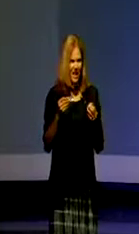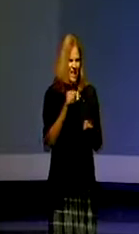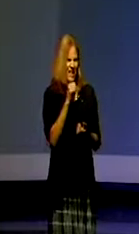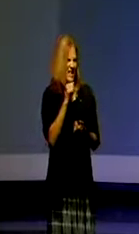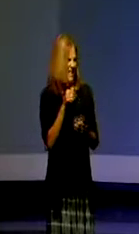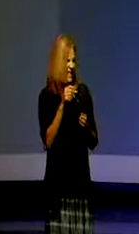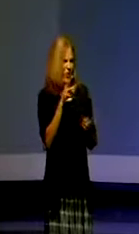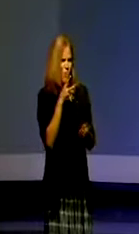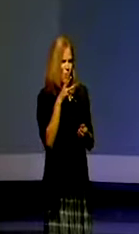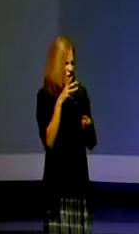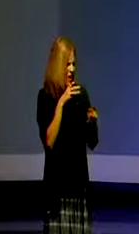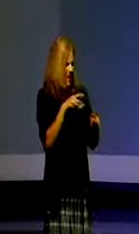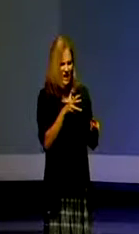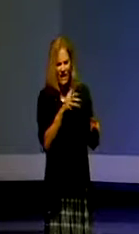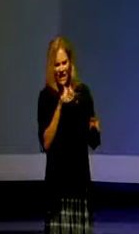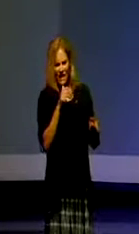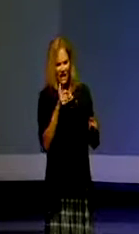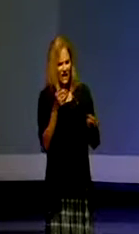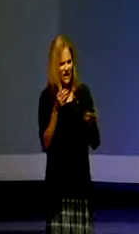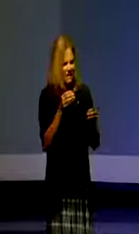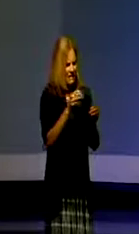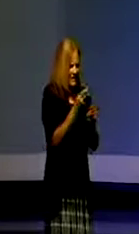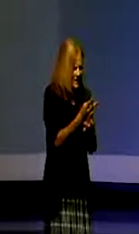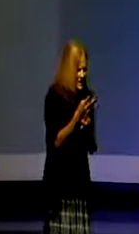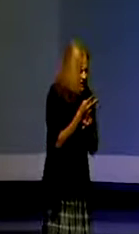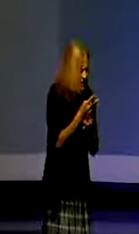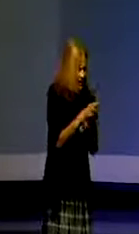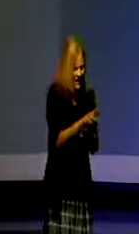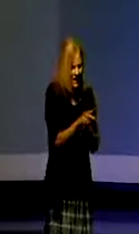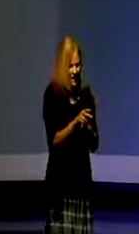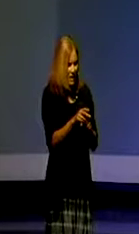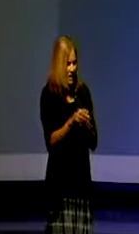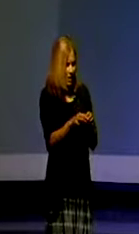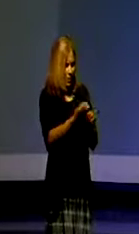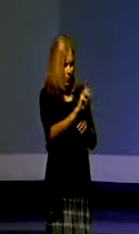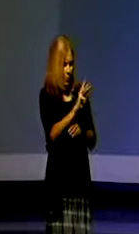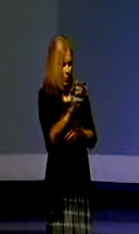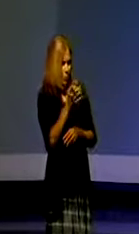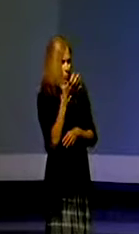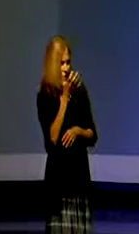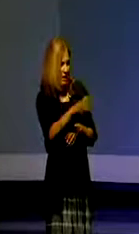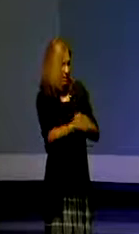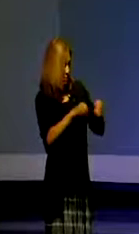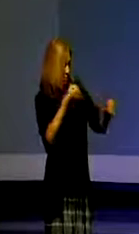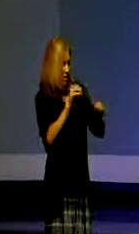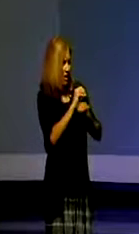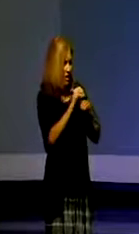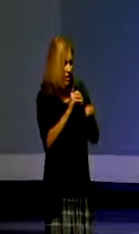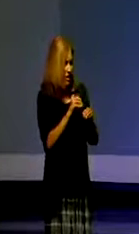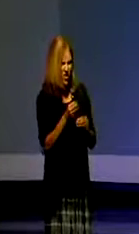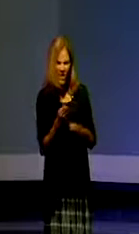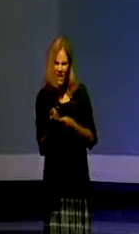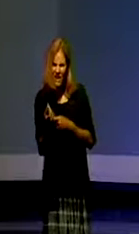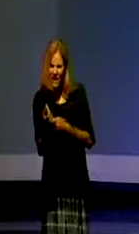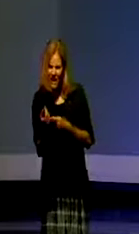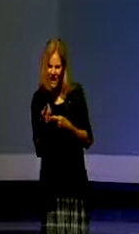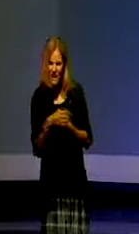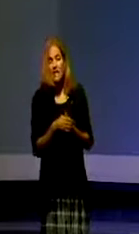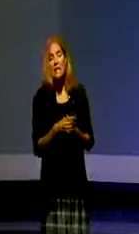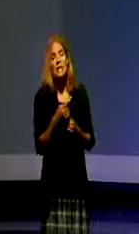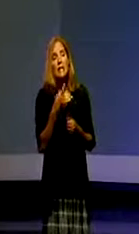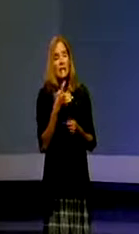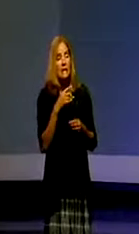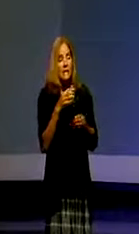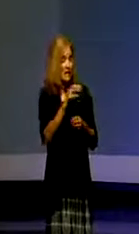even water, the farmer doesn't cultivate, the farmer doesn't even pull any weeds. What does it say? It says that